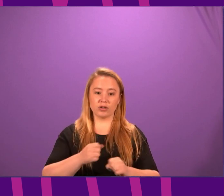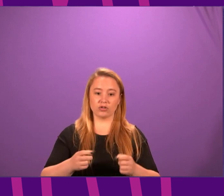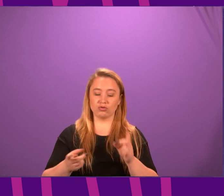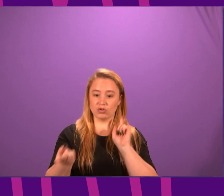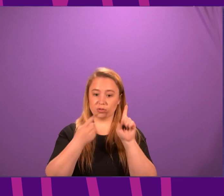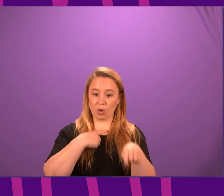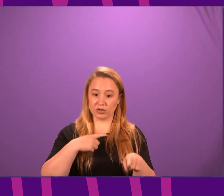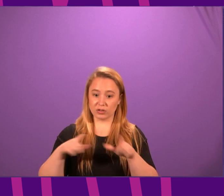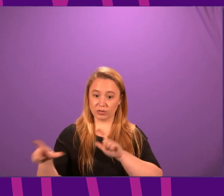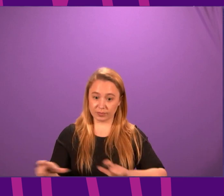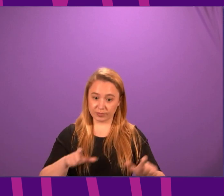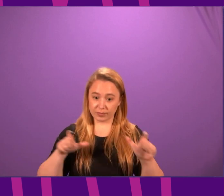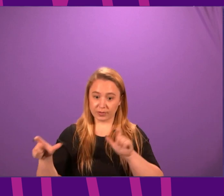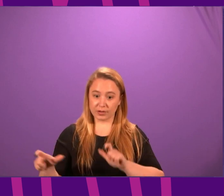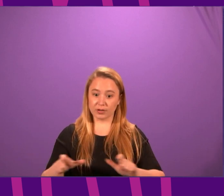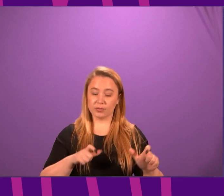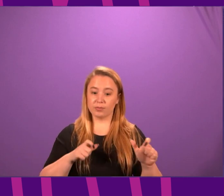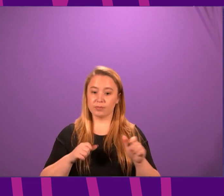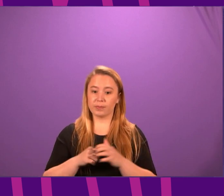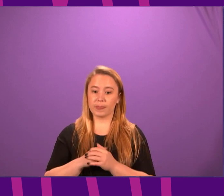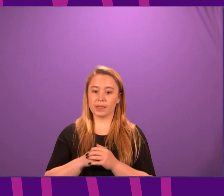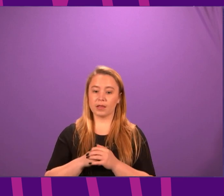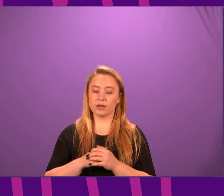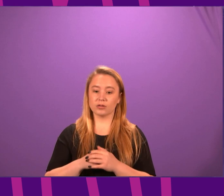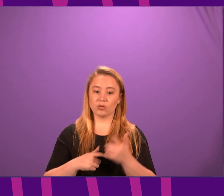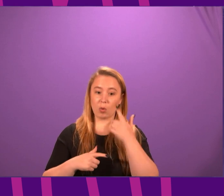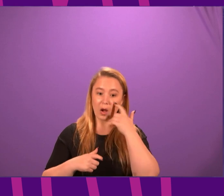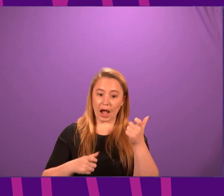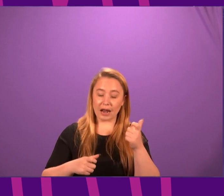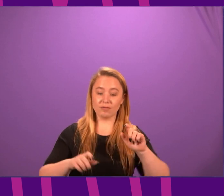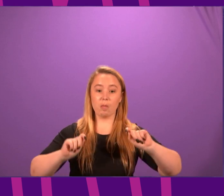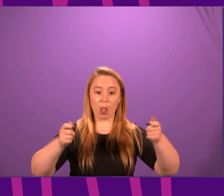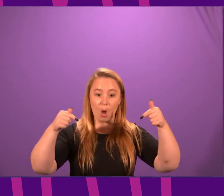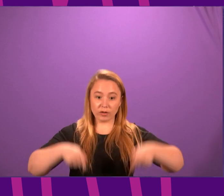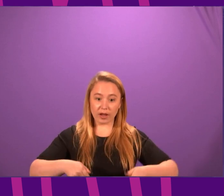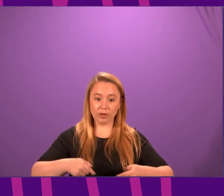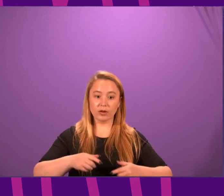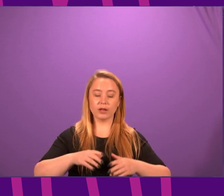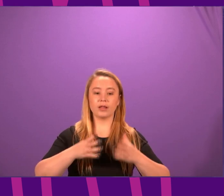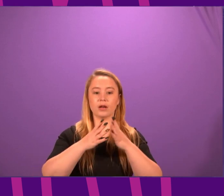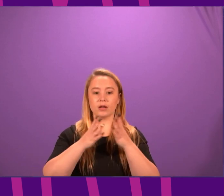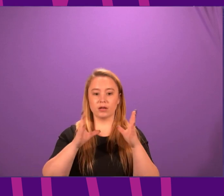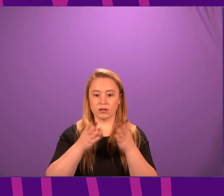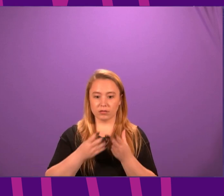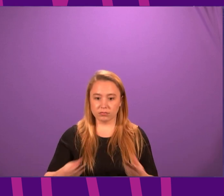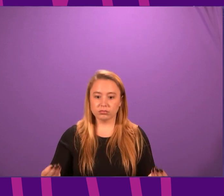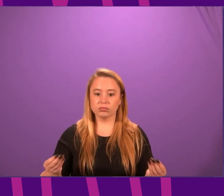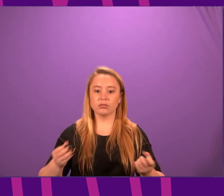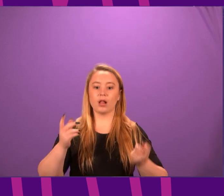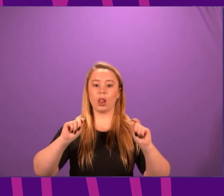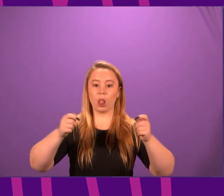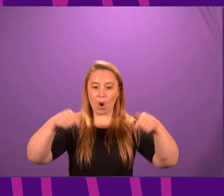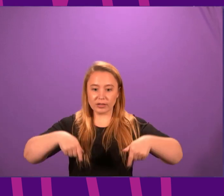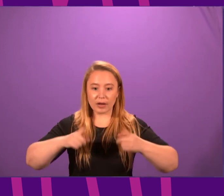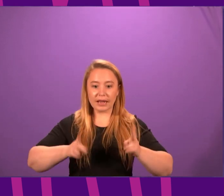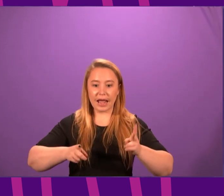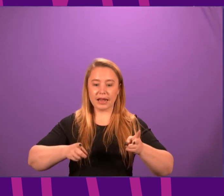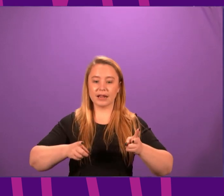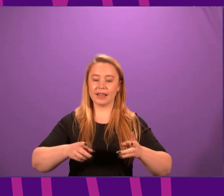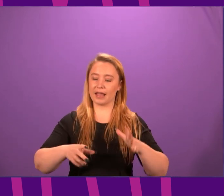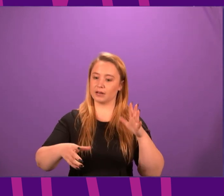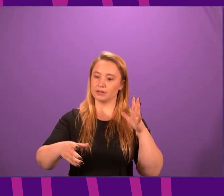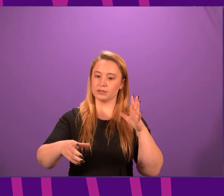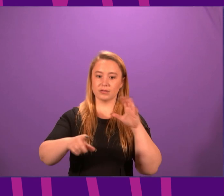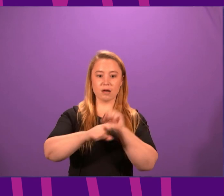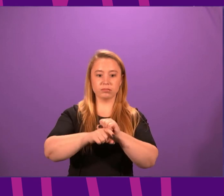ongoing basis, because we can't continue to lurch from one lockdown to the other until an effective vaccine